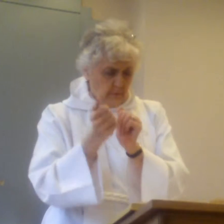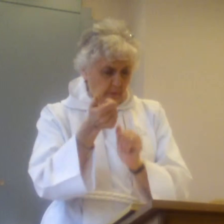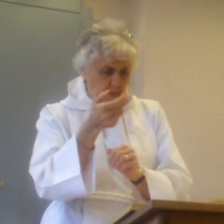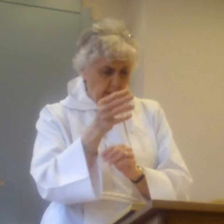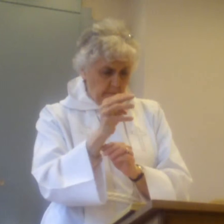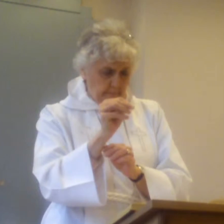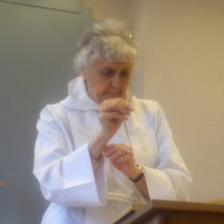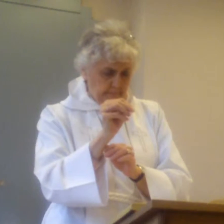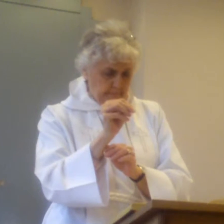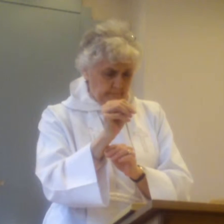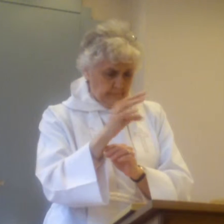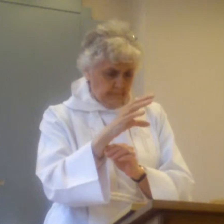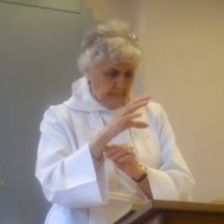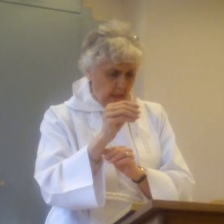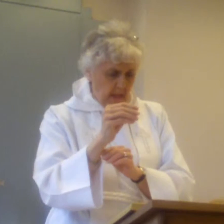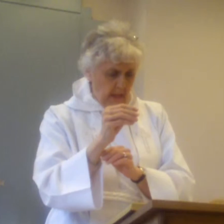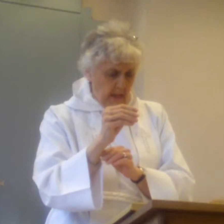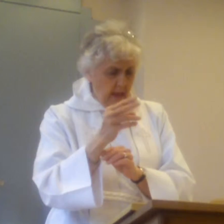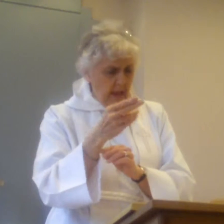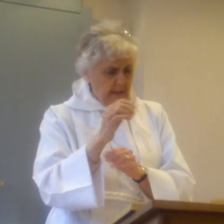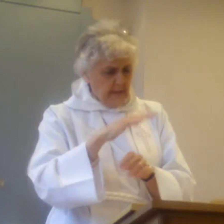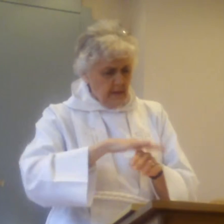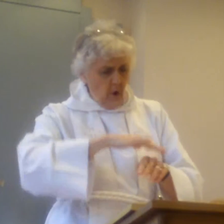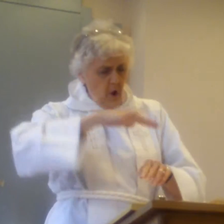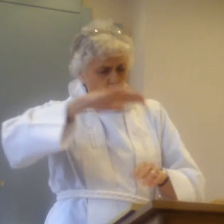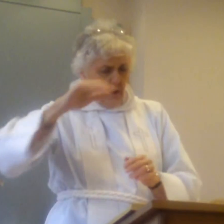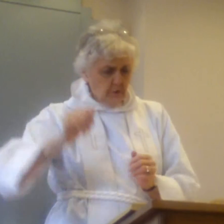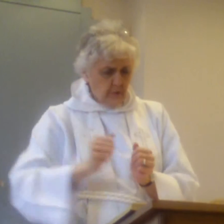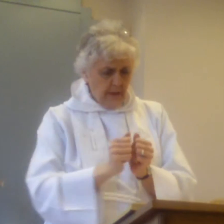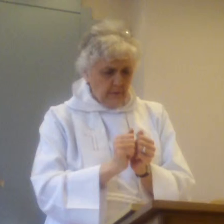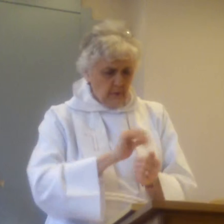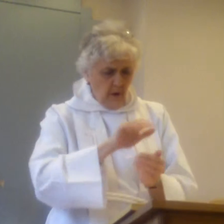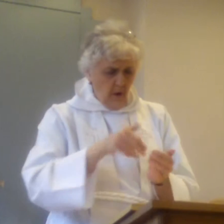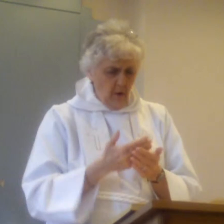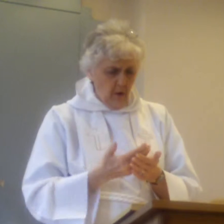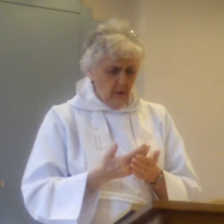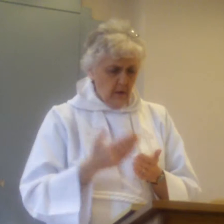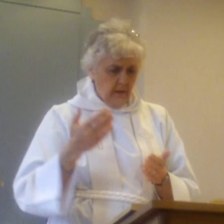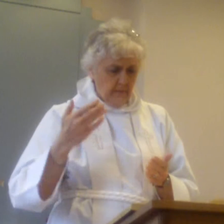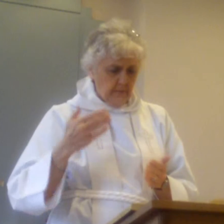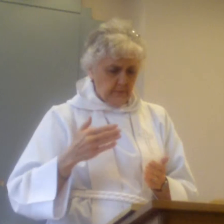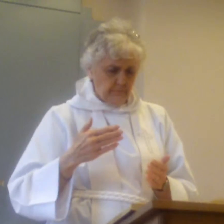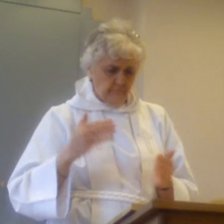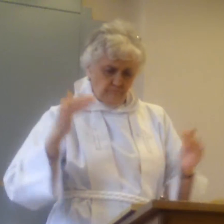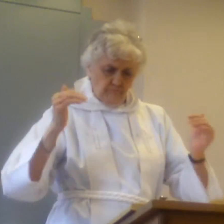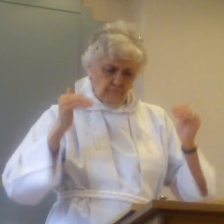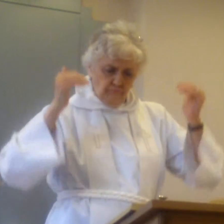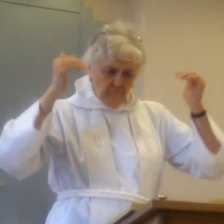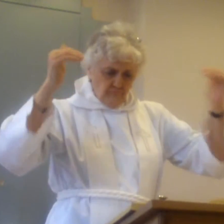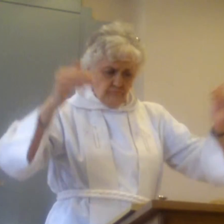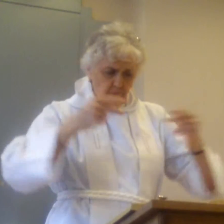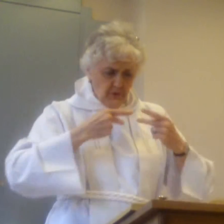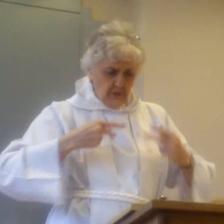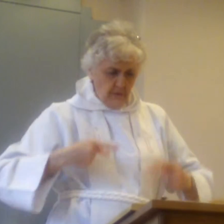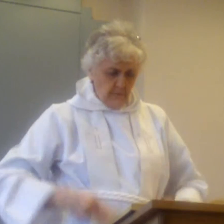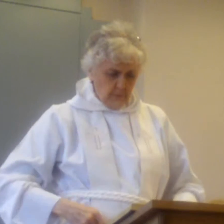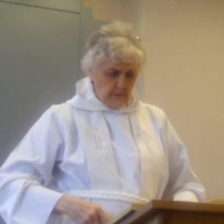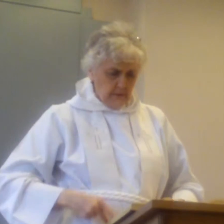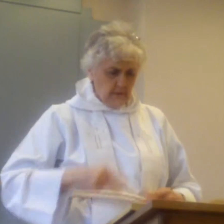were with him. And he called together all of the chief priests